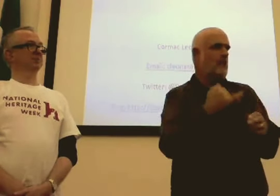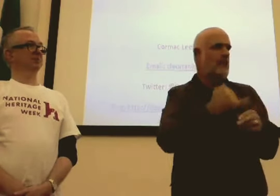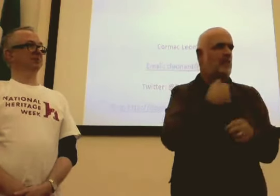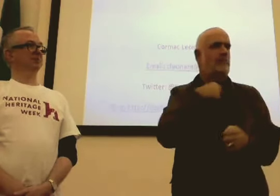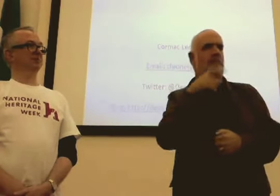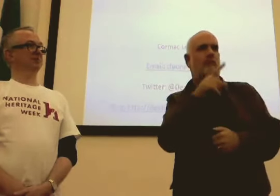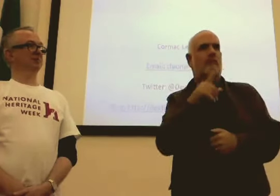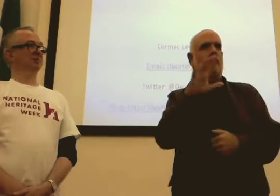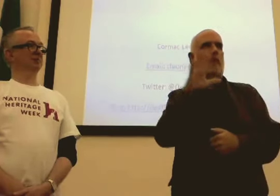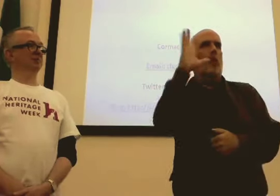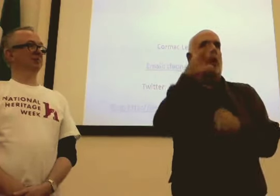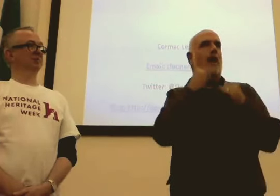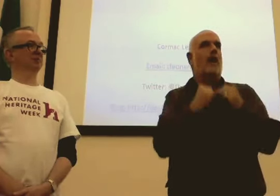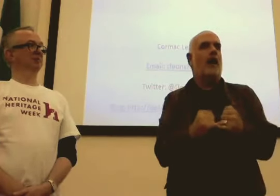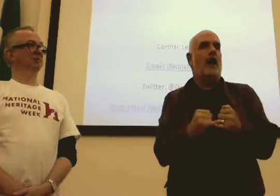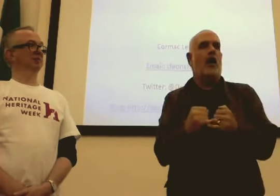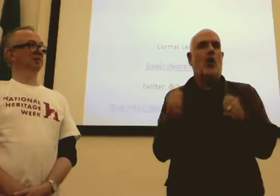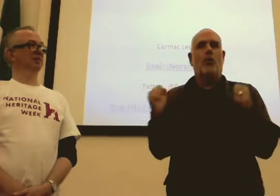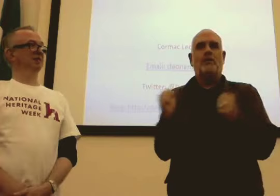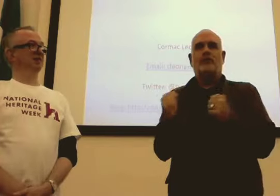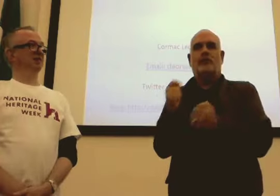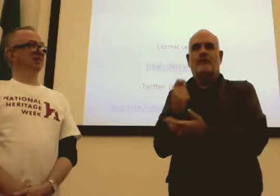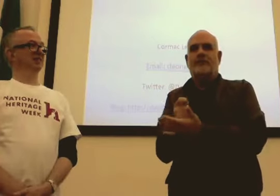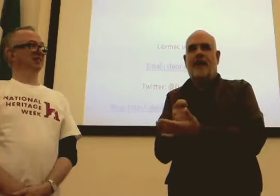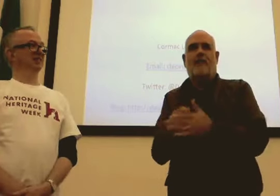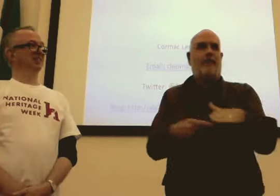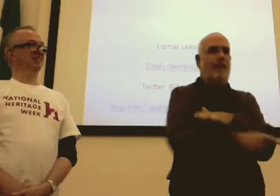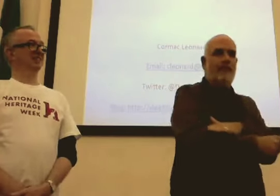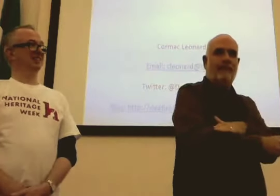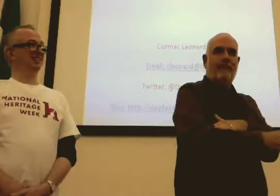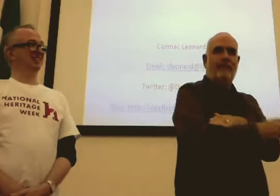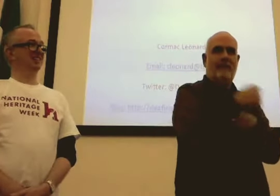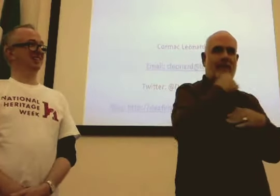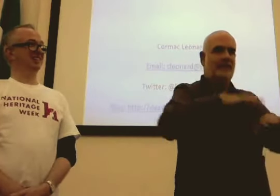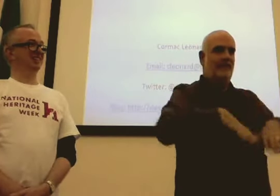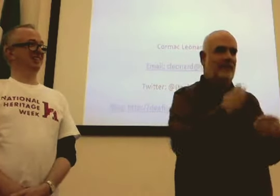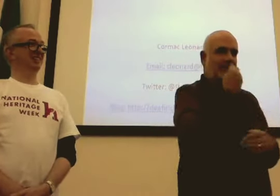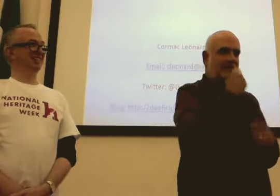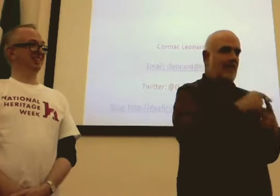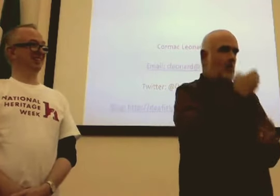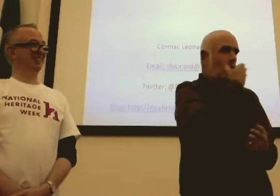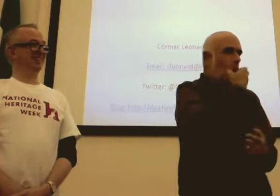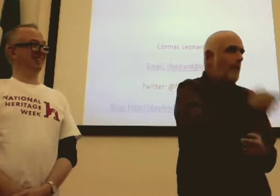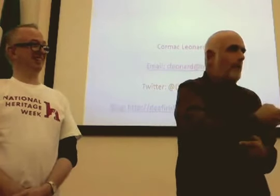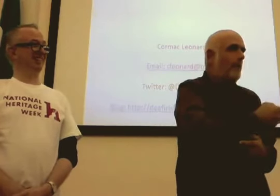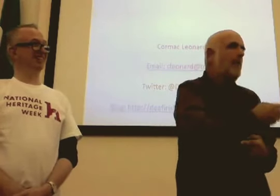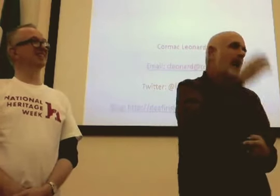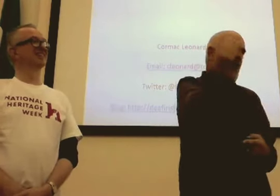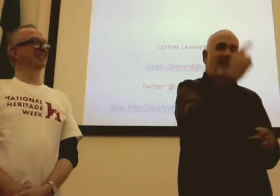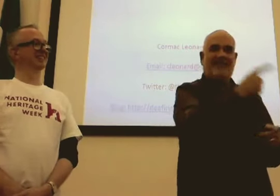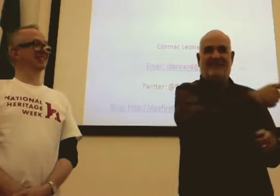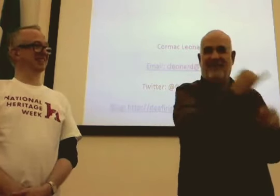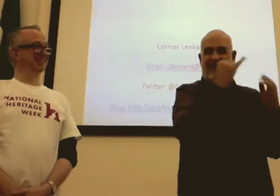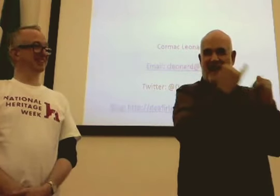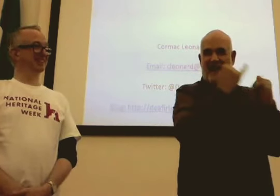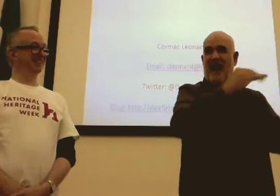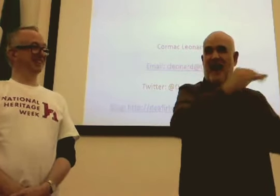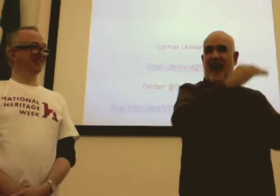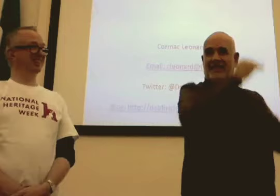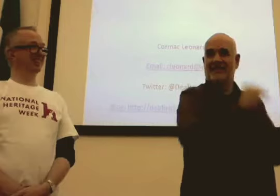said, if you're going in and out, I would assume that maybe when the winter time it was very cold, people just wanted a warm meal and a place to lay their